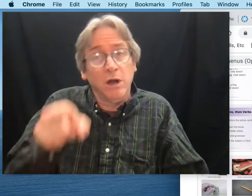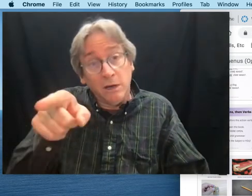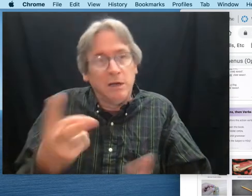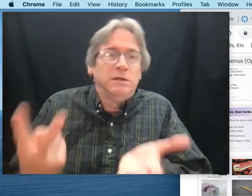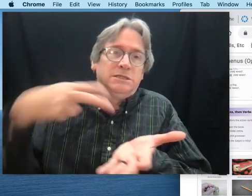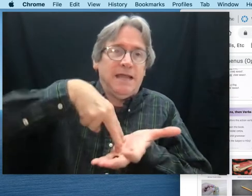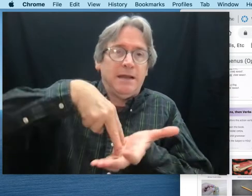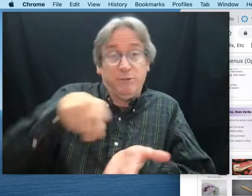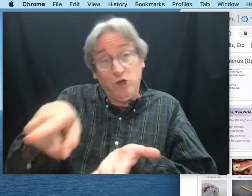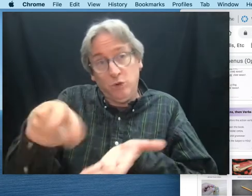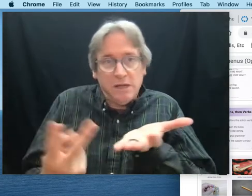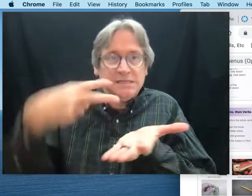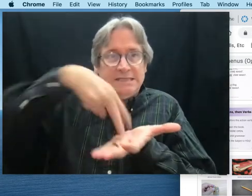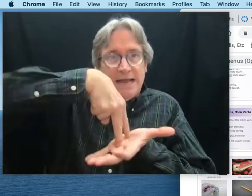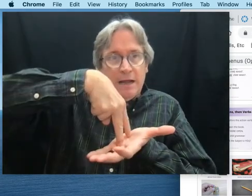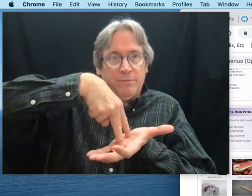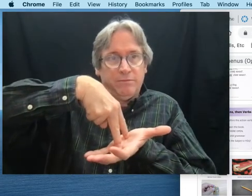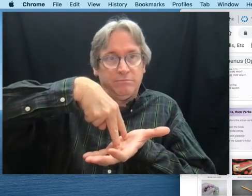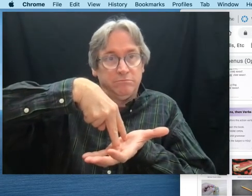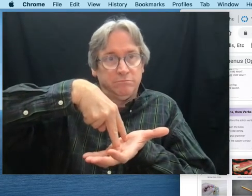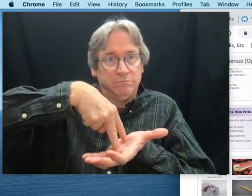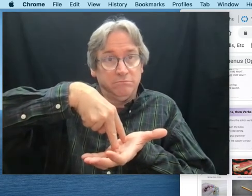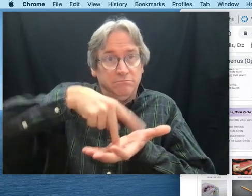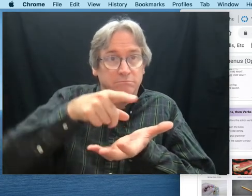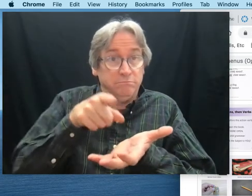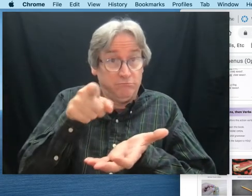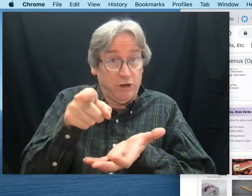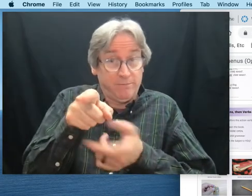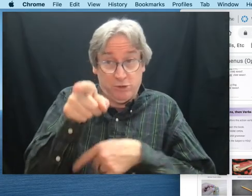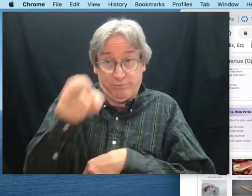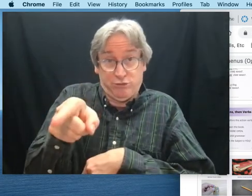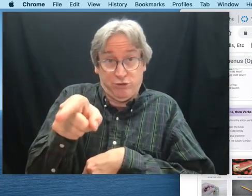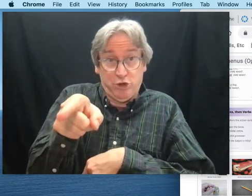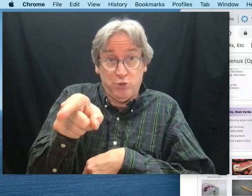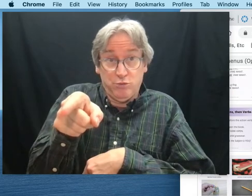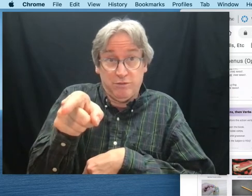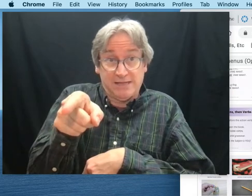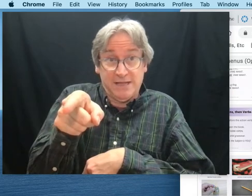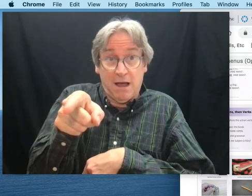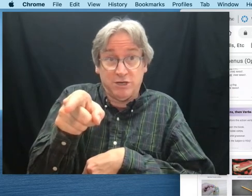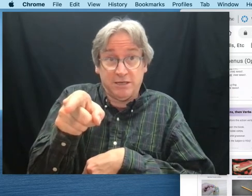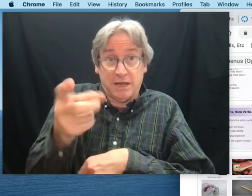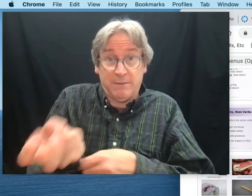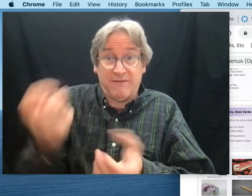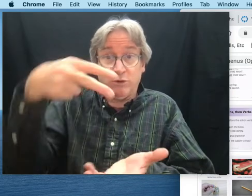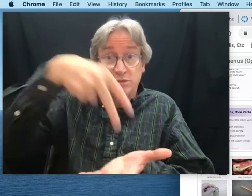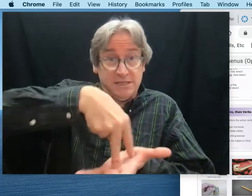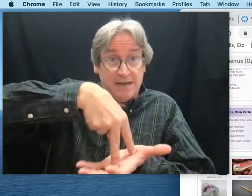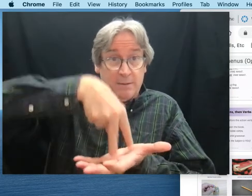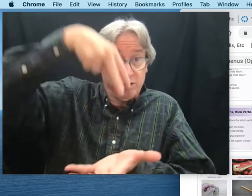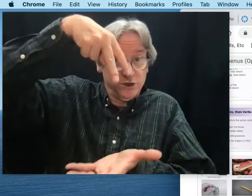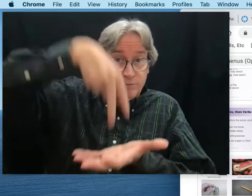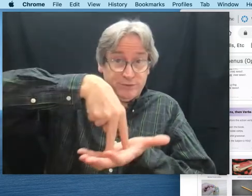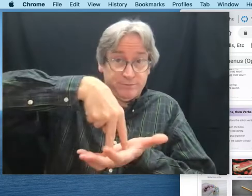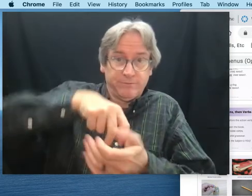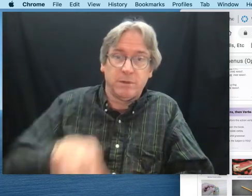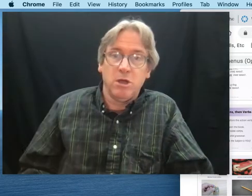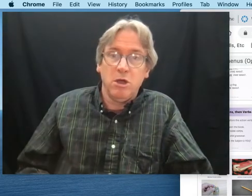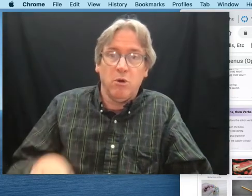order. Stand up. You stand up. Right? So you, that's the object. I'm going to have you stand up. Here's